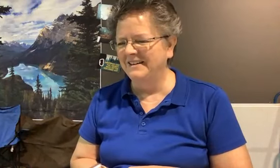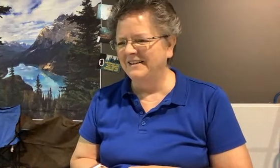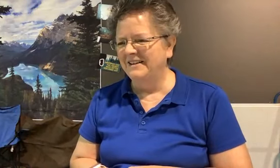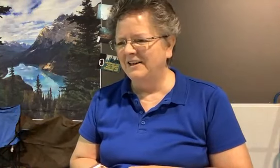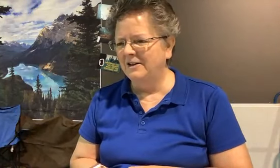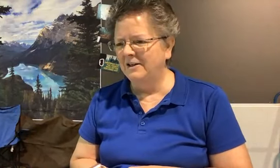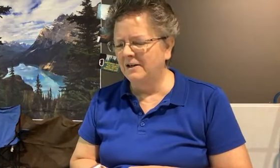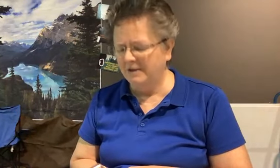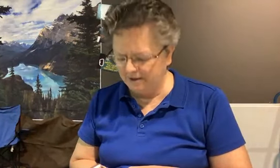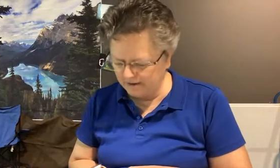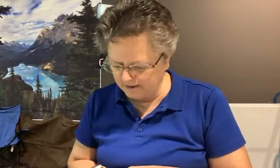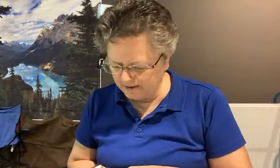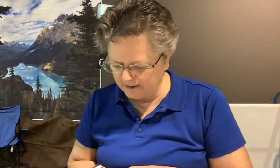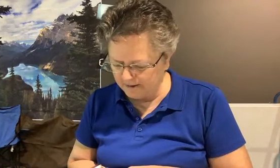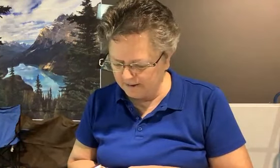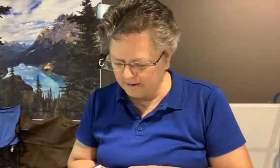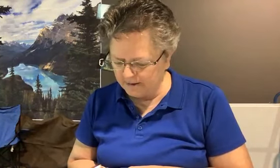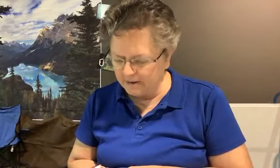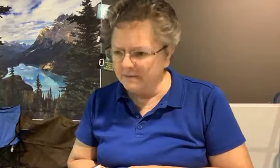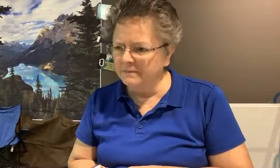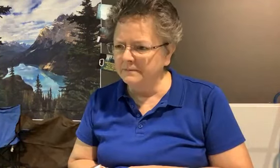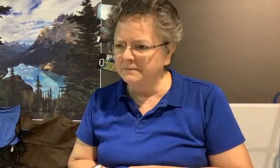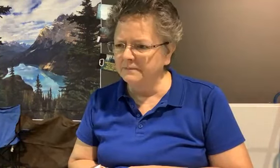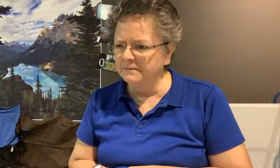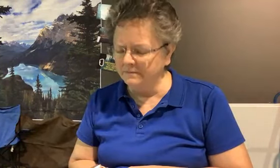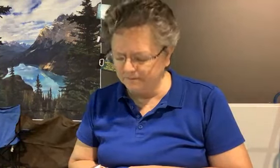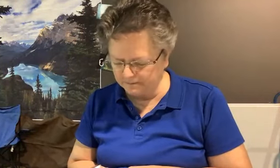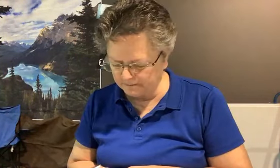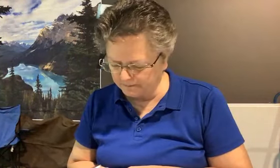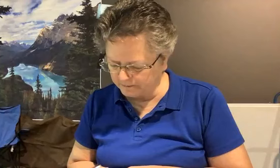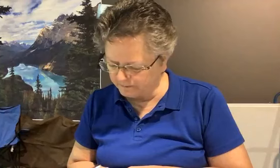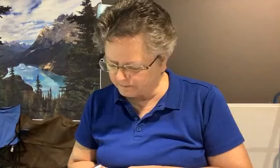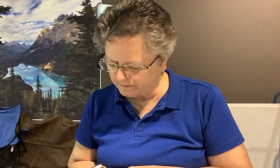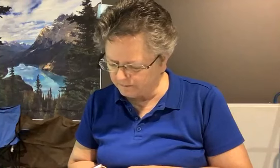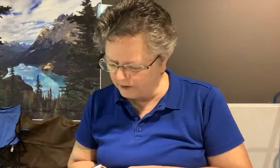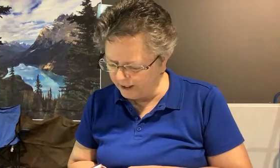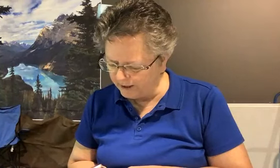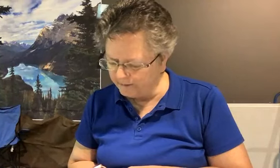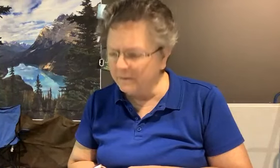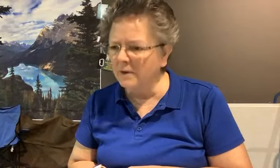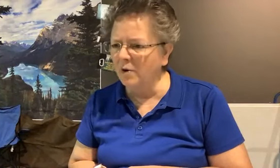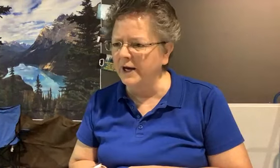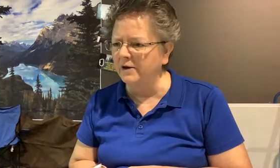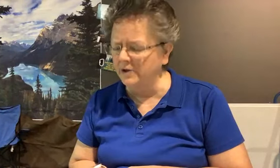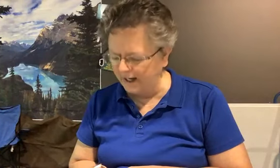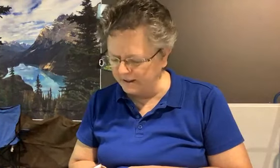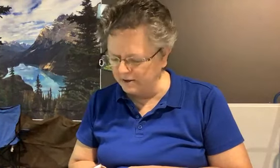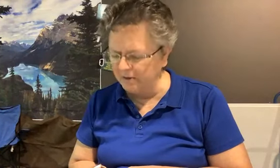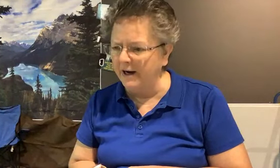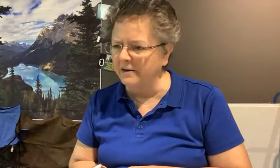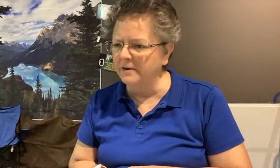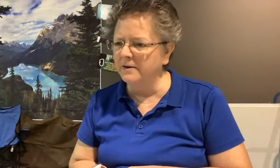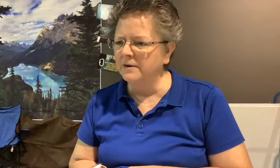I thought it was interesting. I went ahead and looked what Barakiah and Ido meant. Yeah. Oh, yeah, good. I didn't do that.